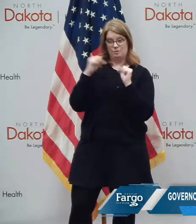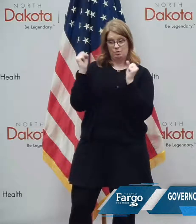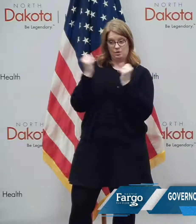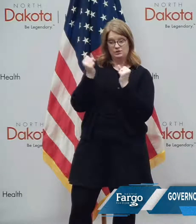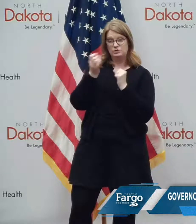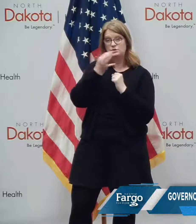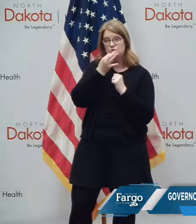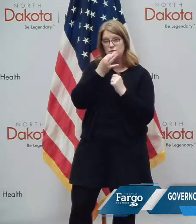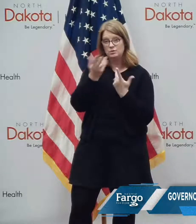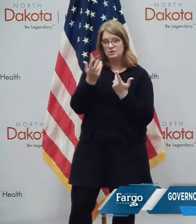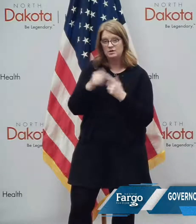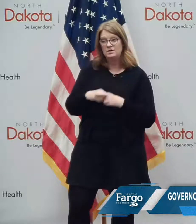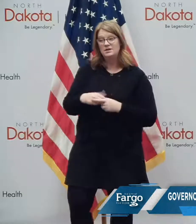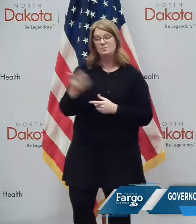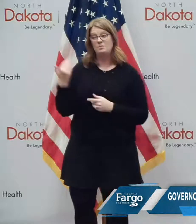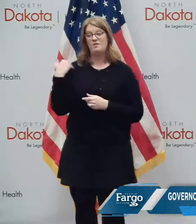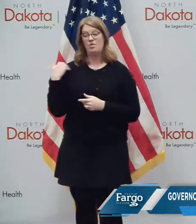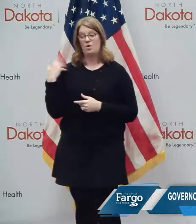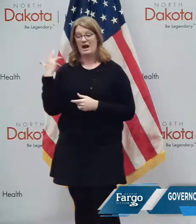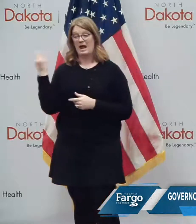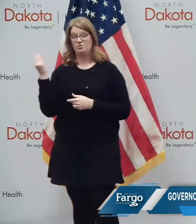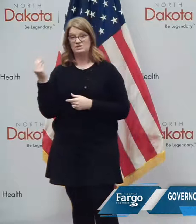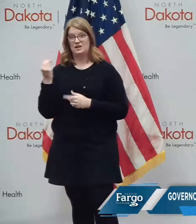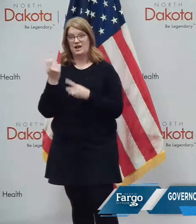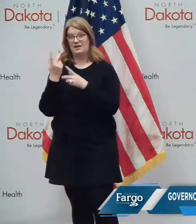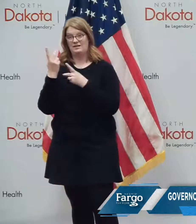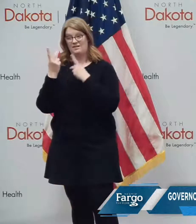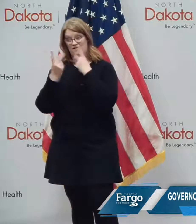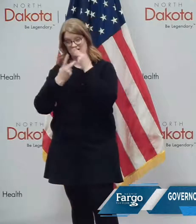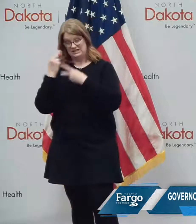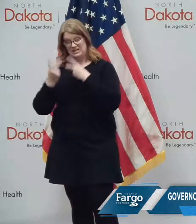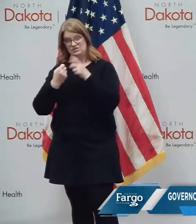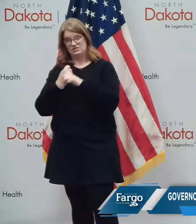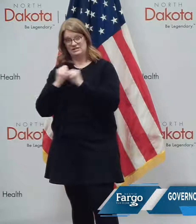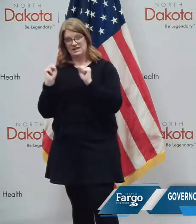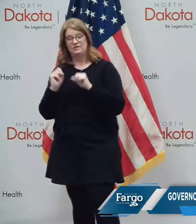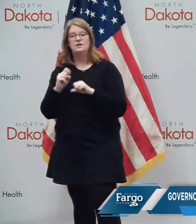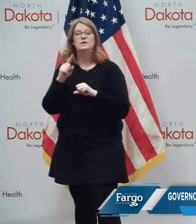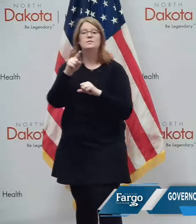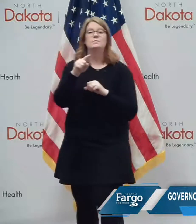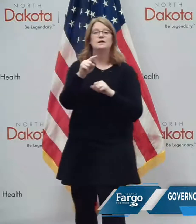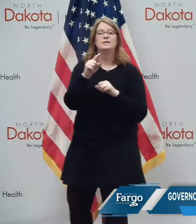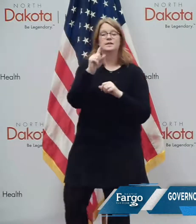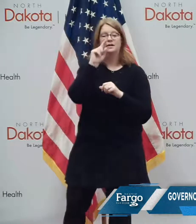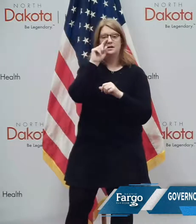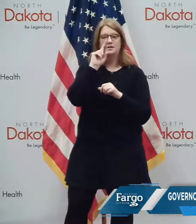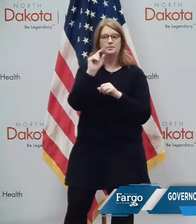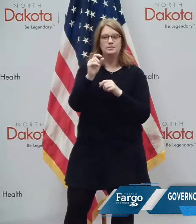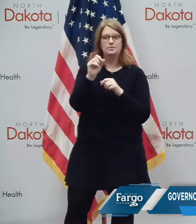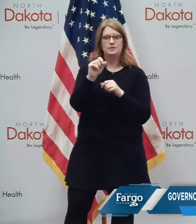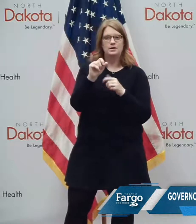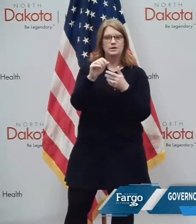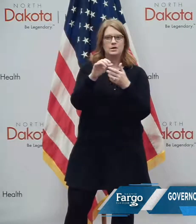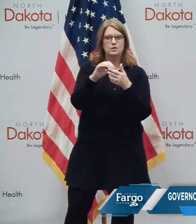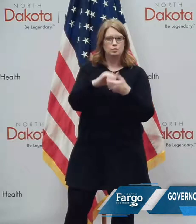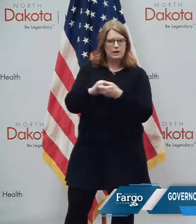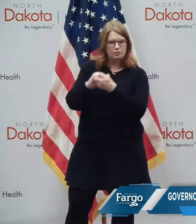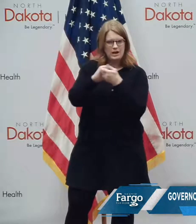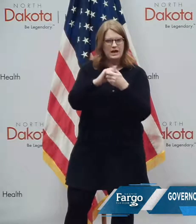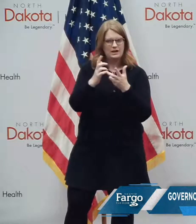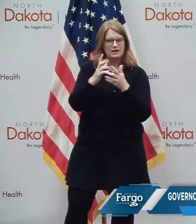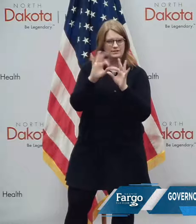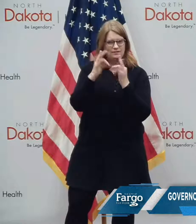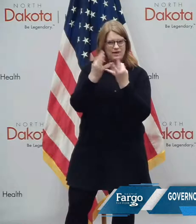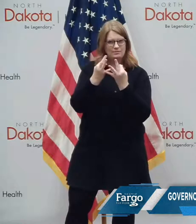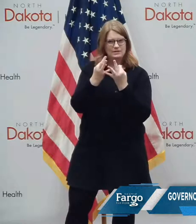lot of visitation outdoor and safely this summer, but the stakeholders include the Reuniting Families Task Force,